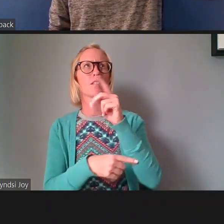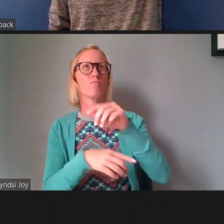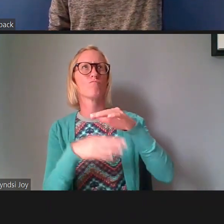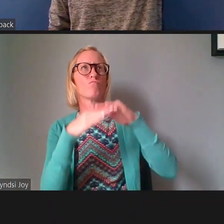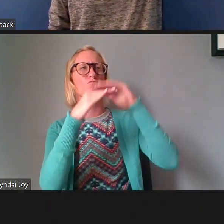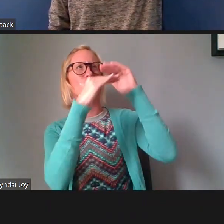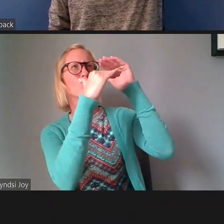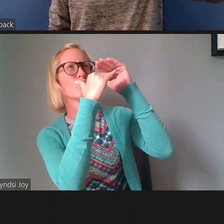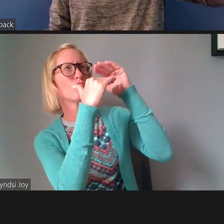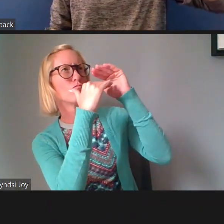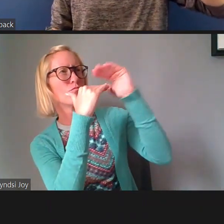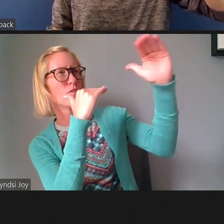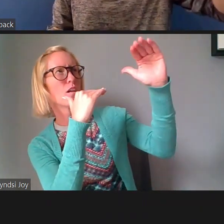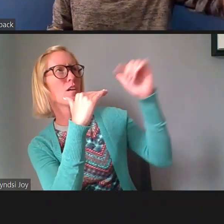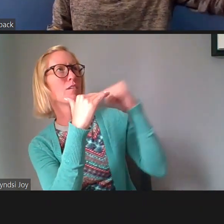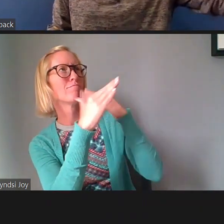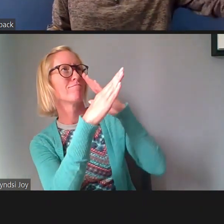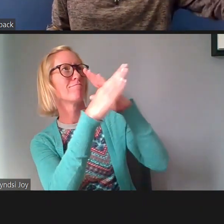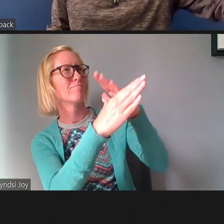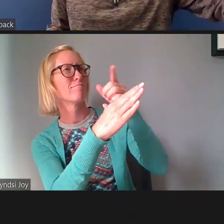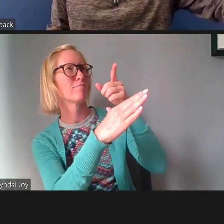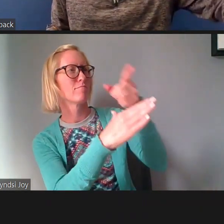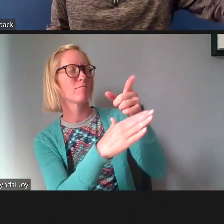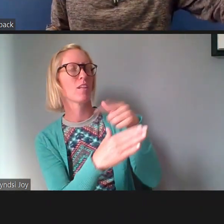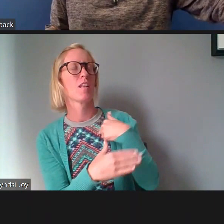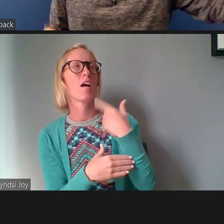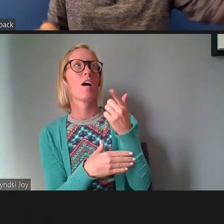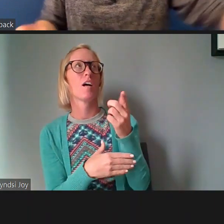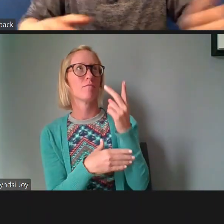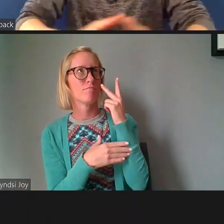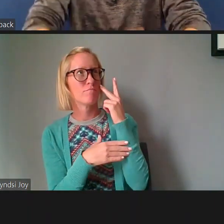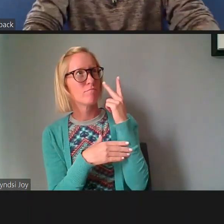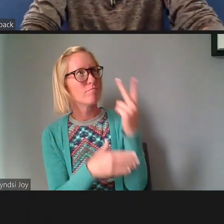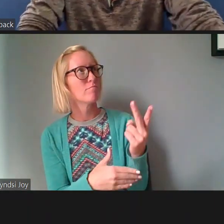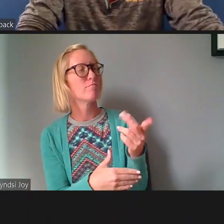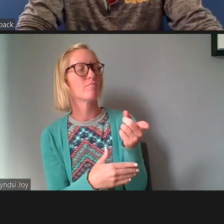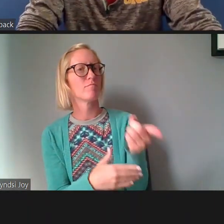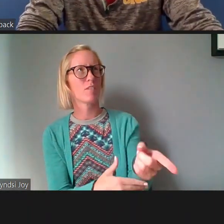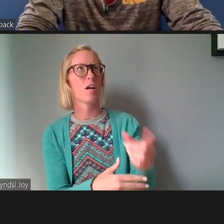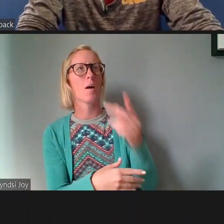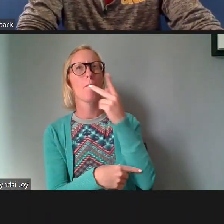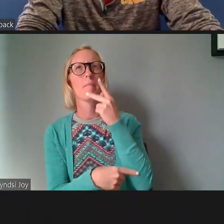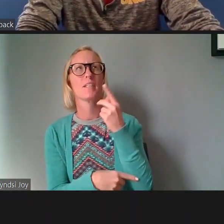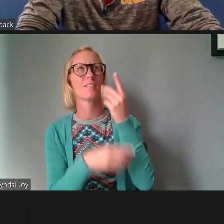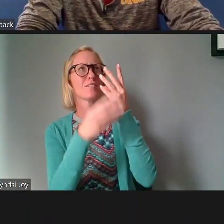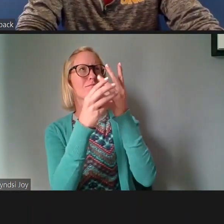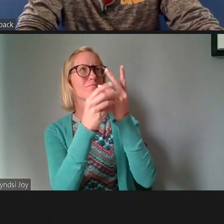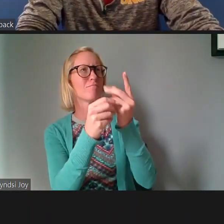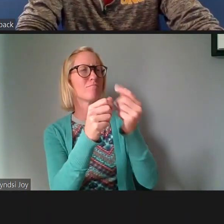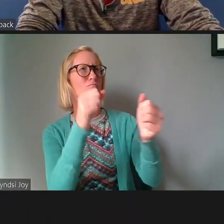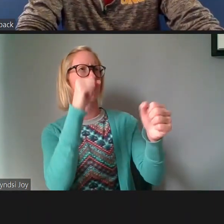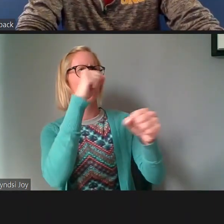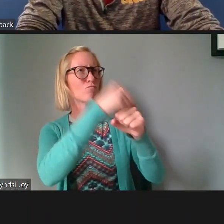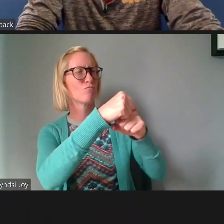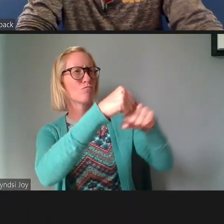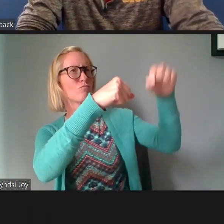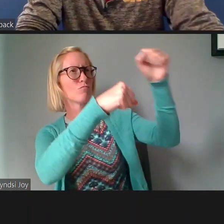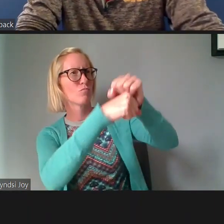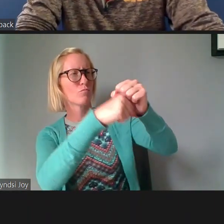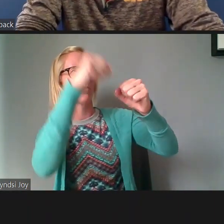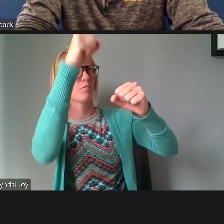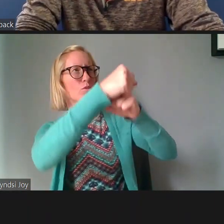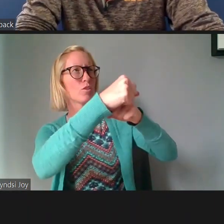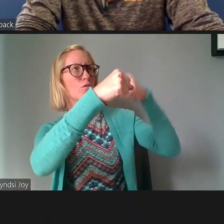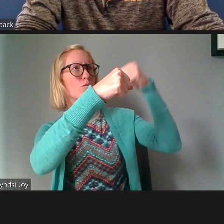surmounted by a skewed block, and that again surmounted, and that again, till the pinkness became a stack of balanced rock projecting through the